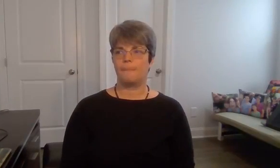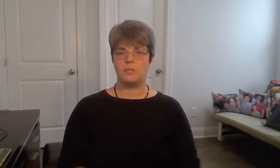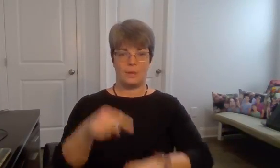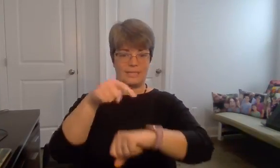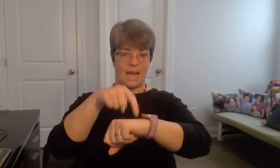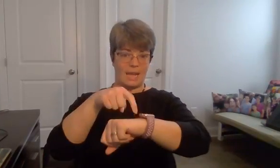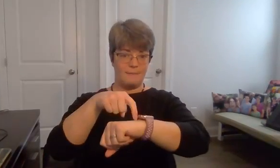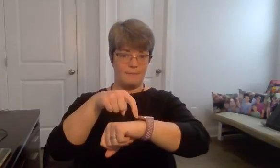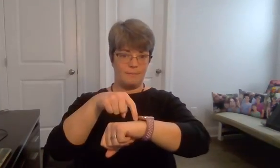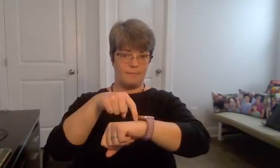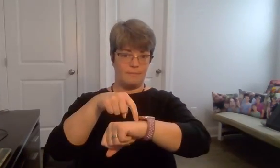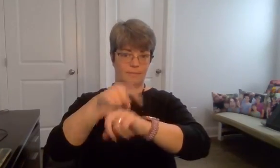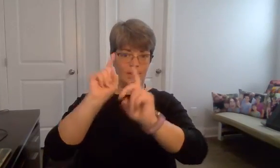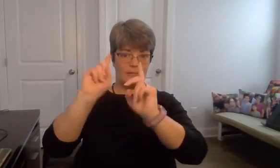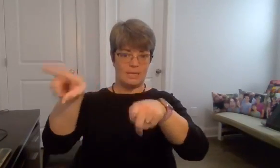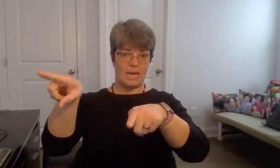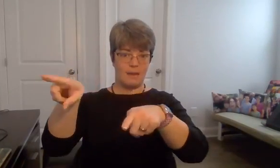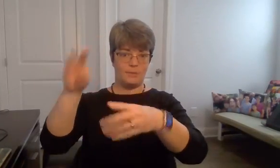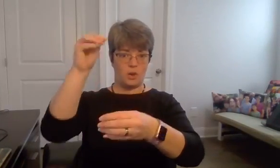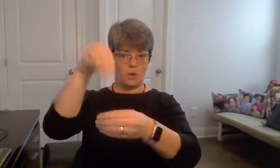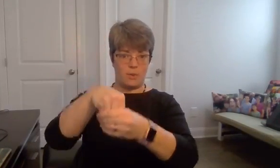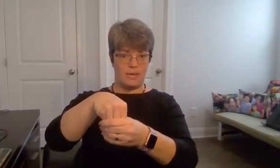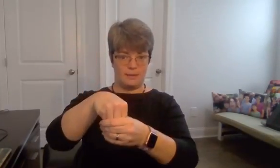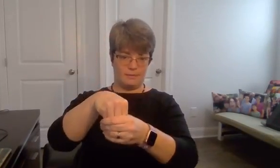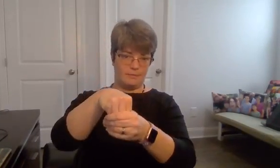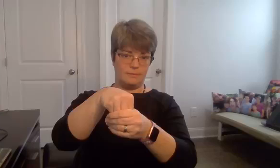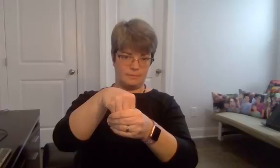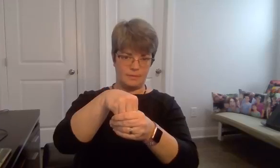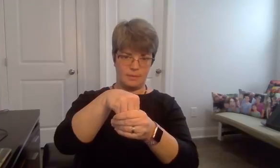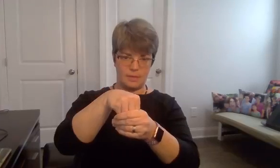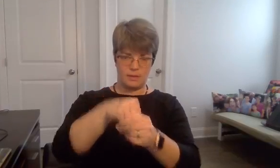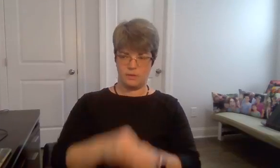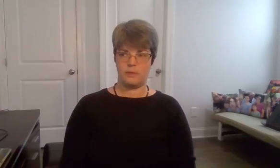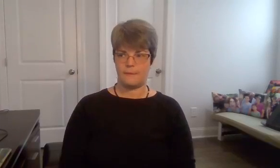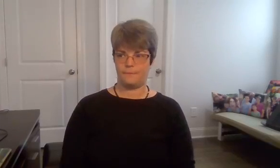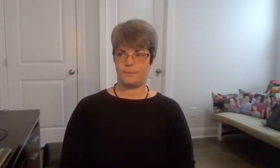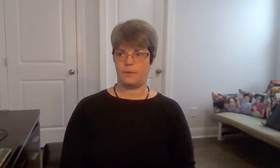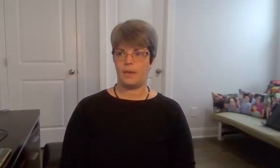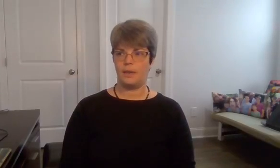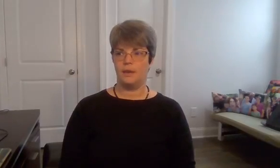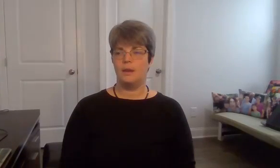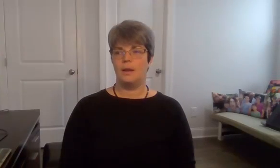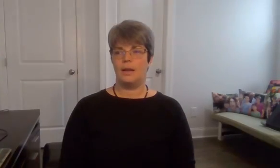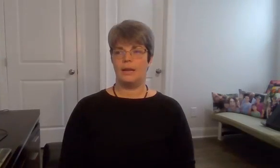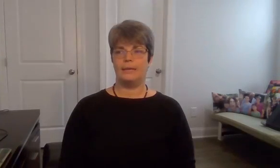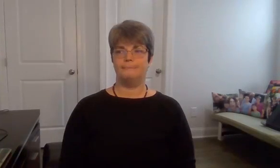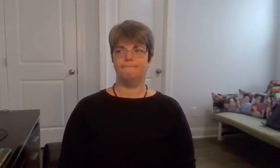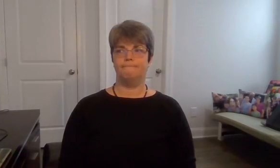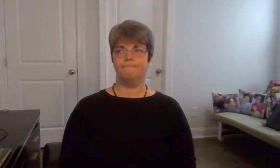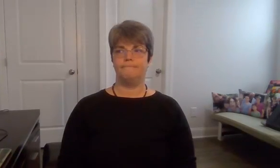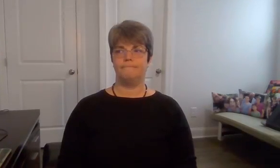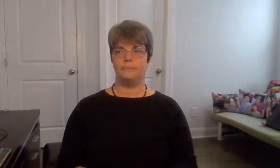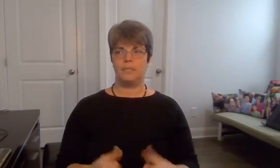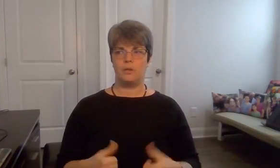So at time, it's time to go in. That's how you could do that. Okay. We did